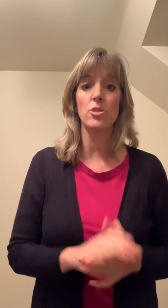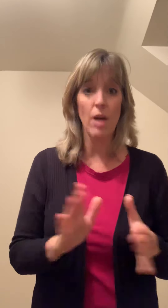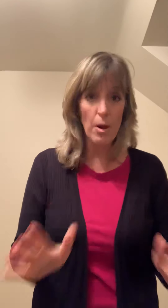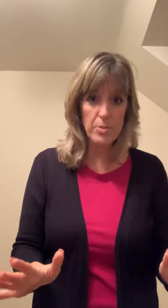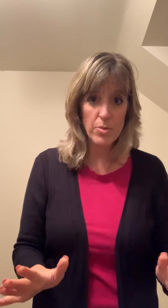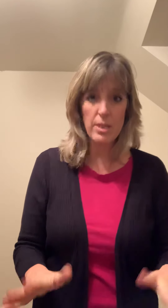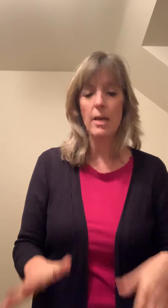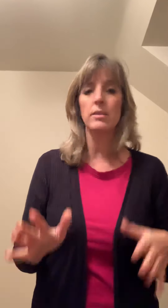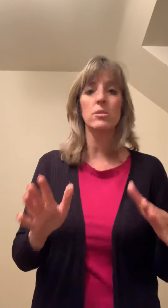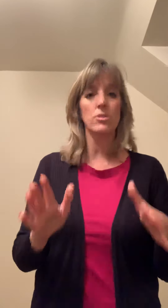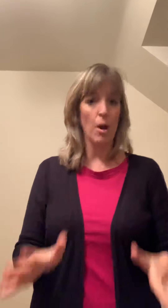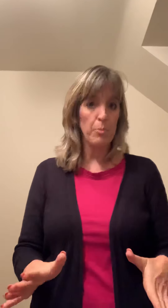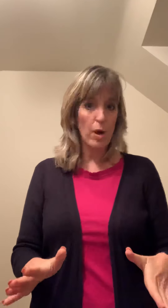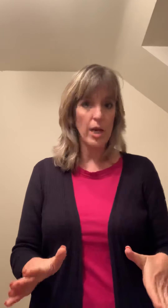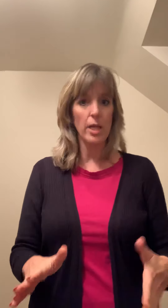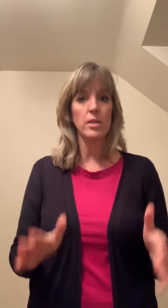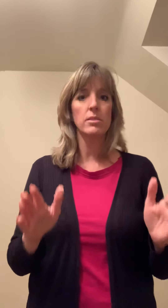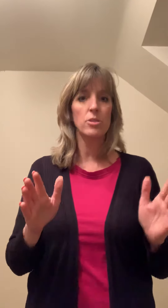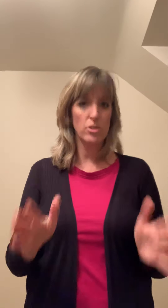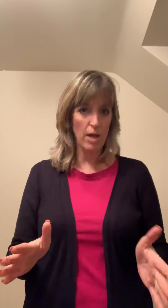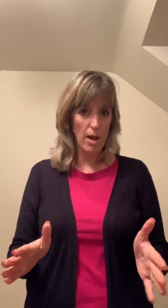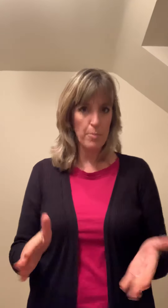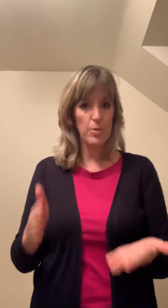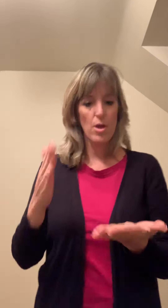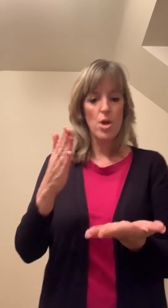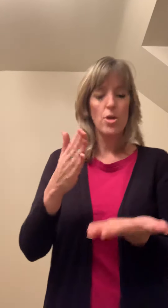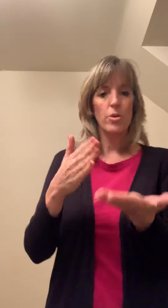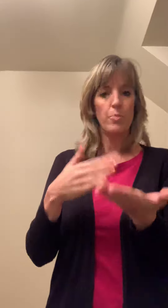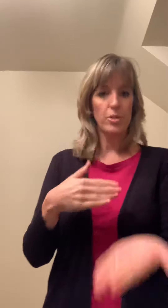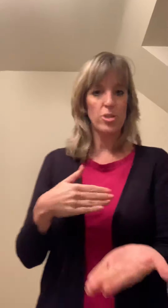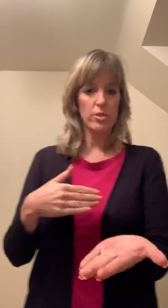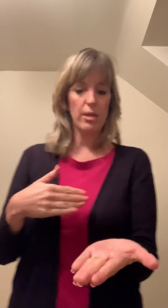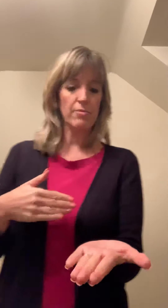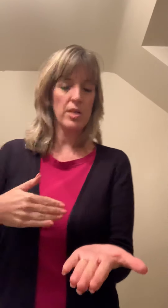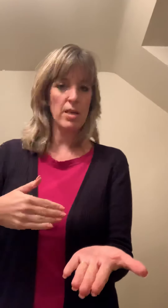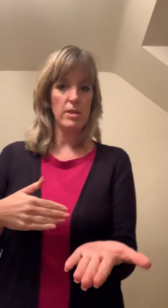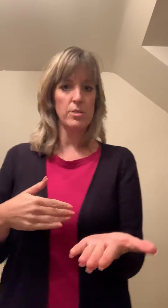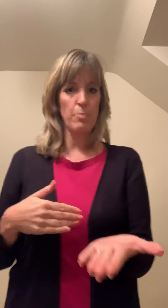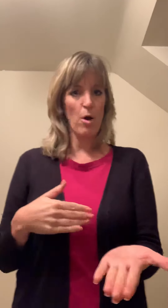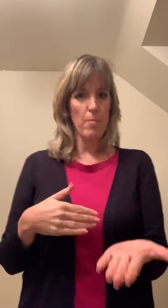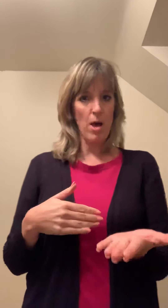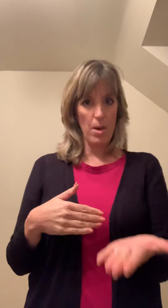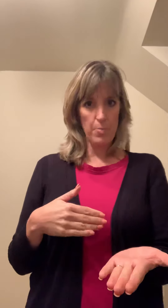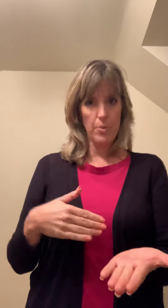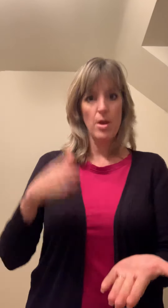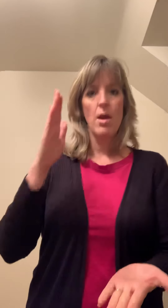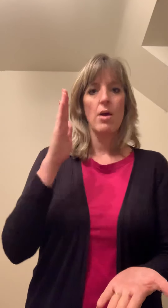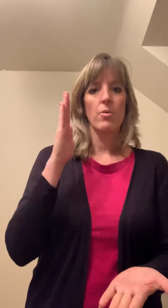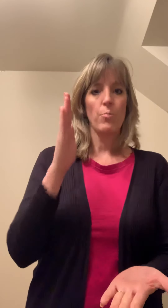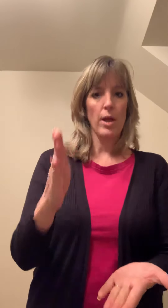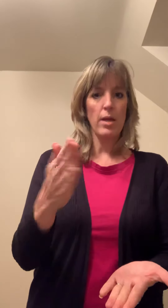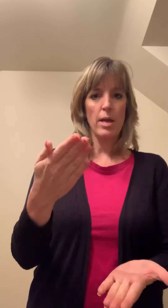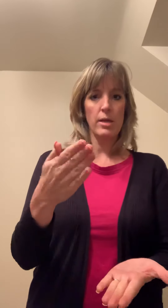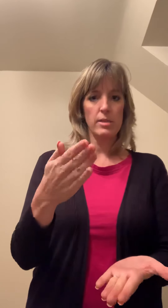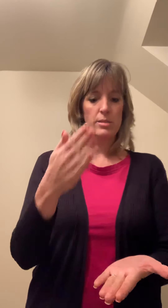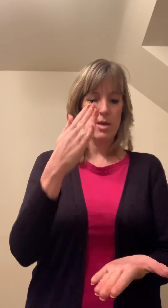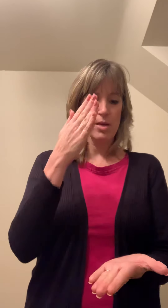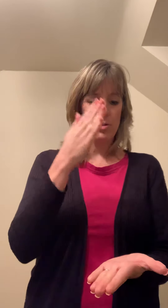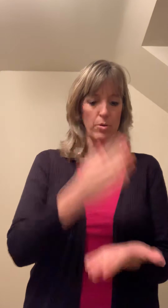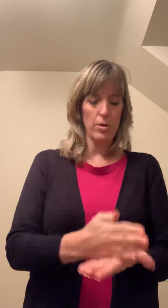stop doing that, stop running, stop, you put your left hand palm up, your right hand, and you put